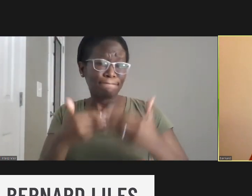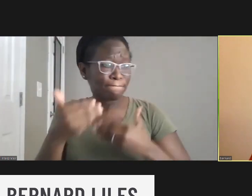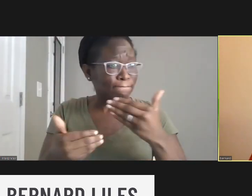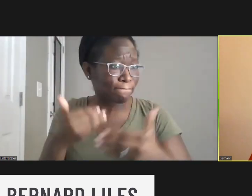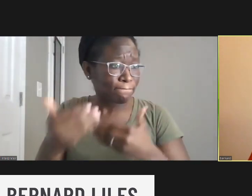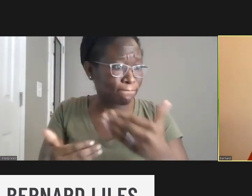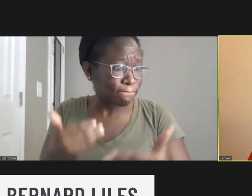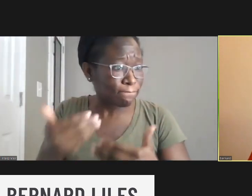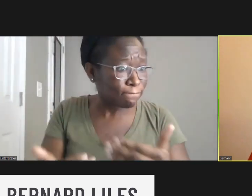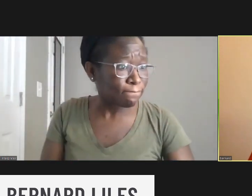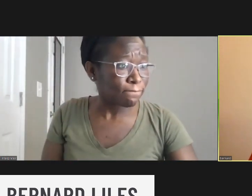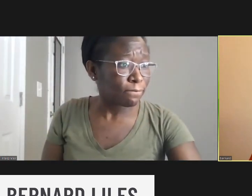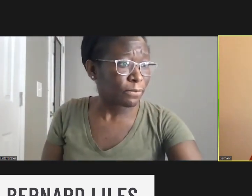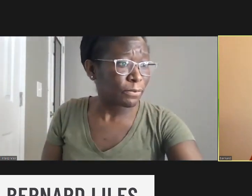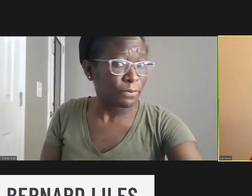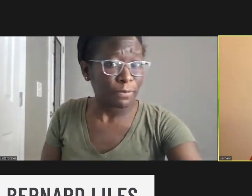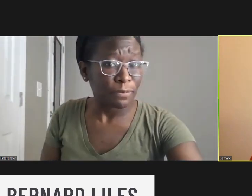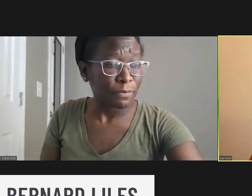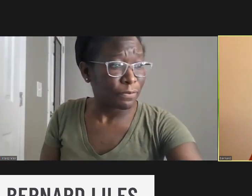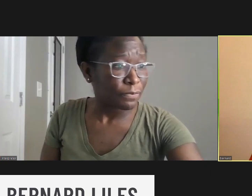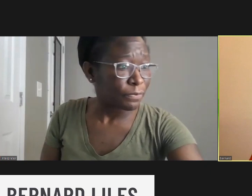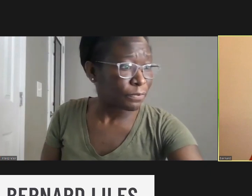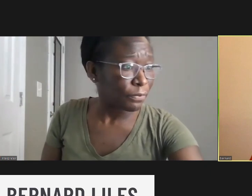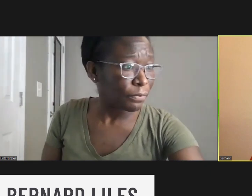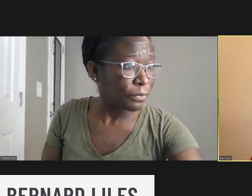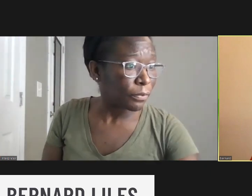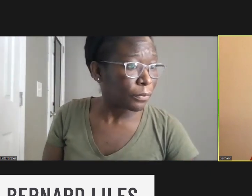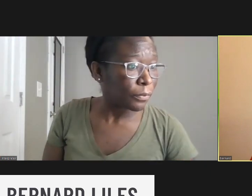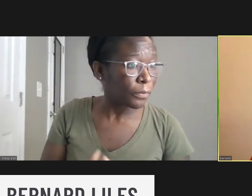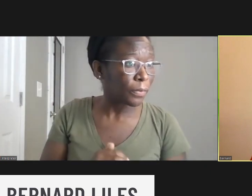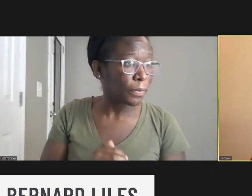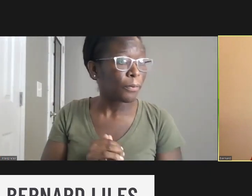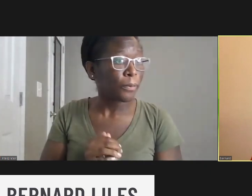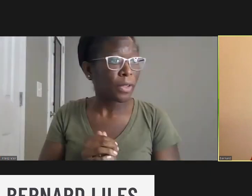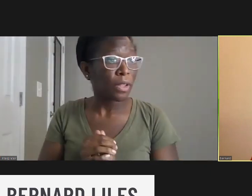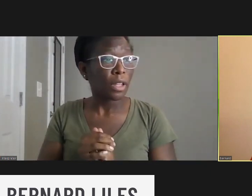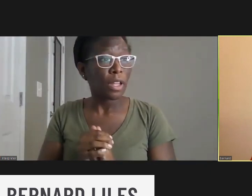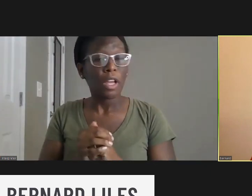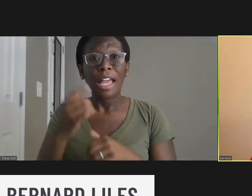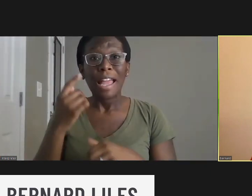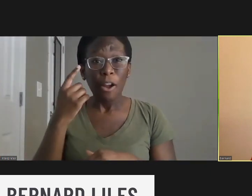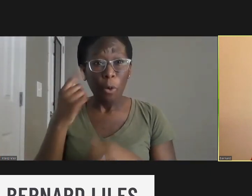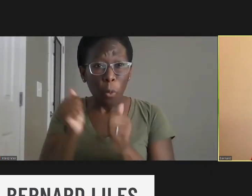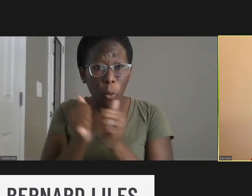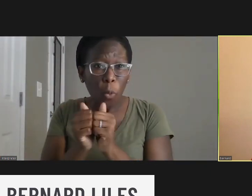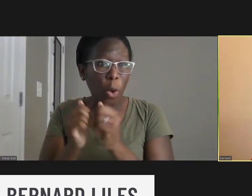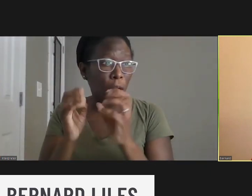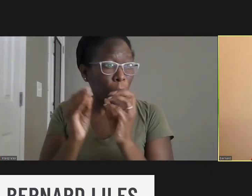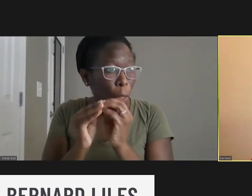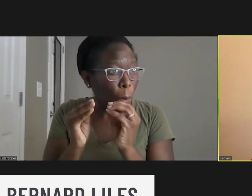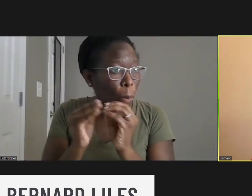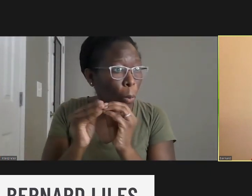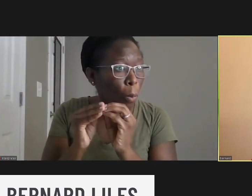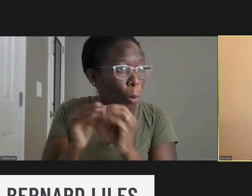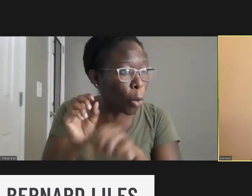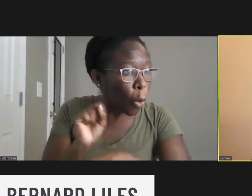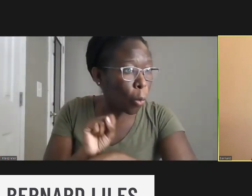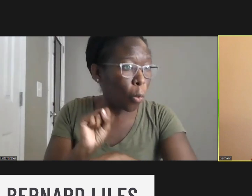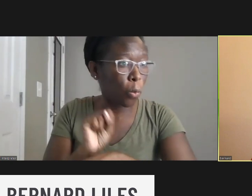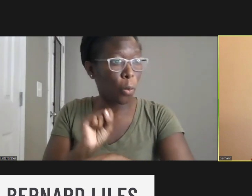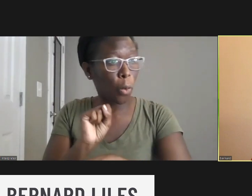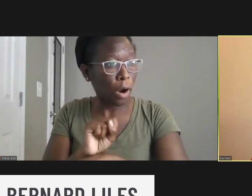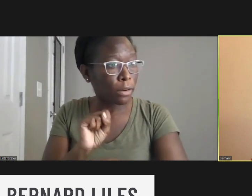Soon I can walk again with some more rehab from Trigger Orthopedics, and I was